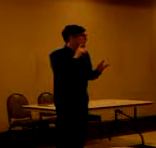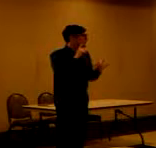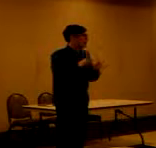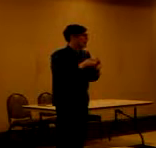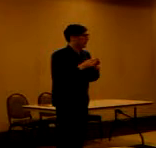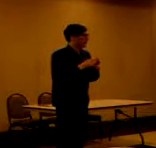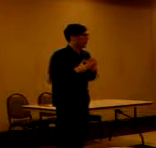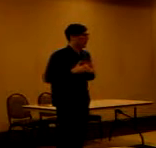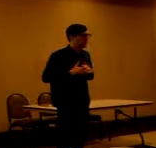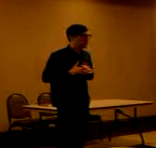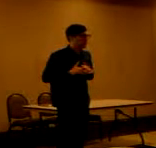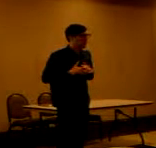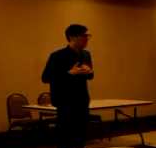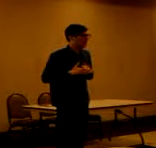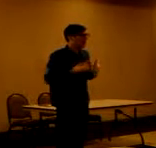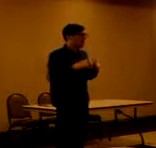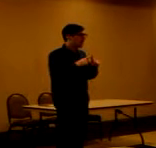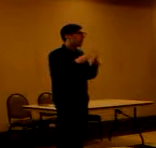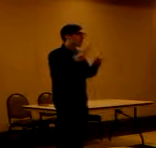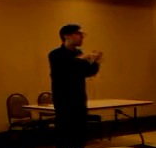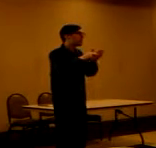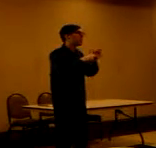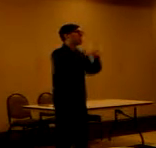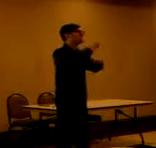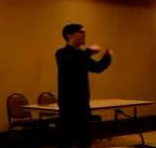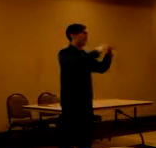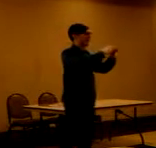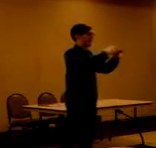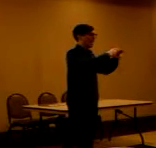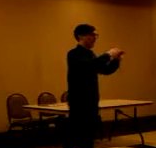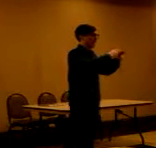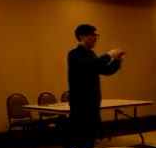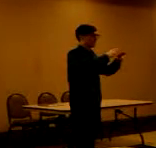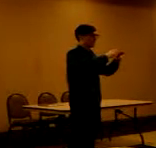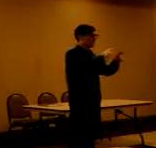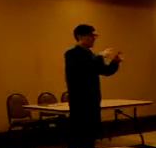What's a deaf name? But she meant a sign name.